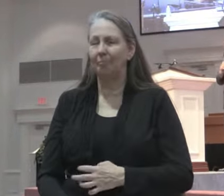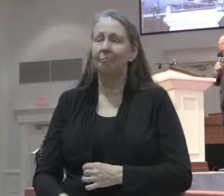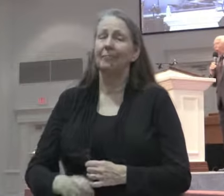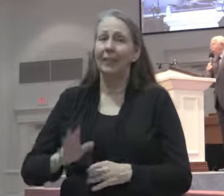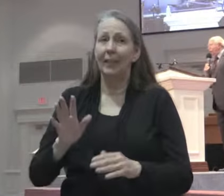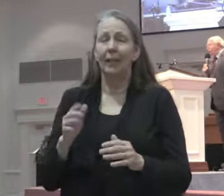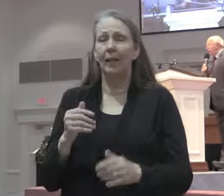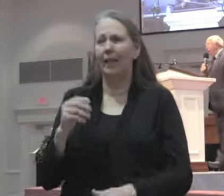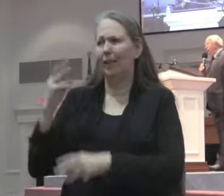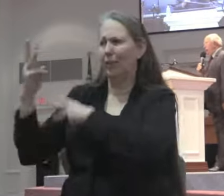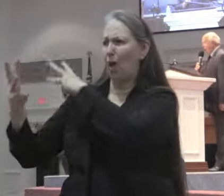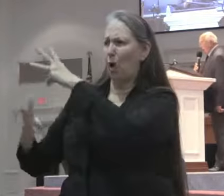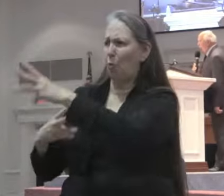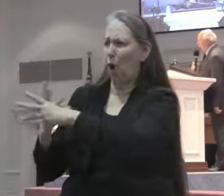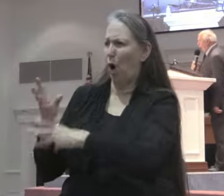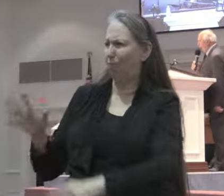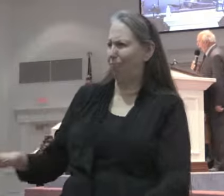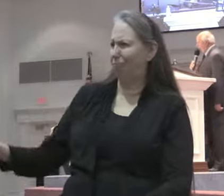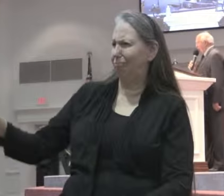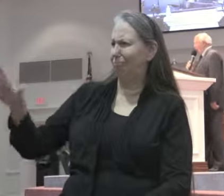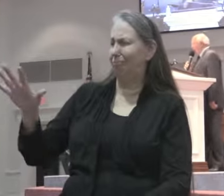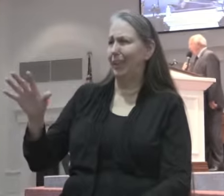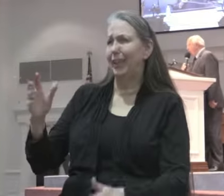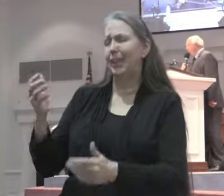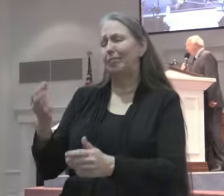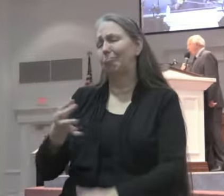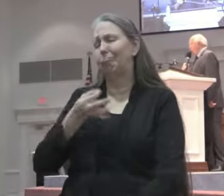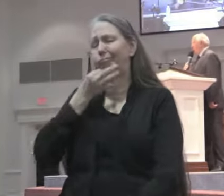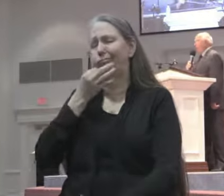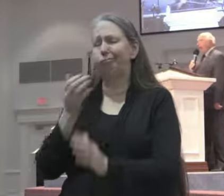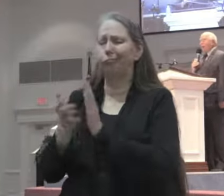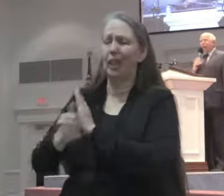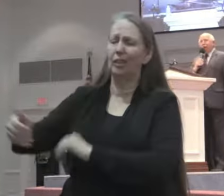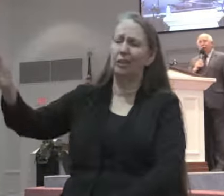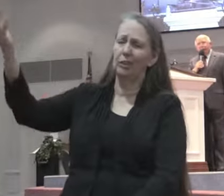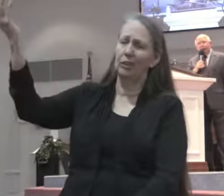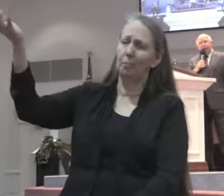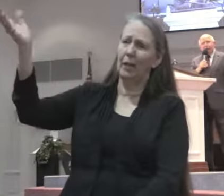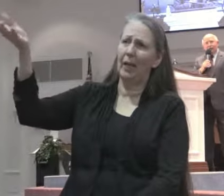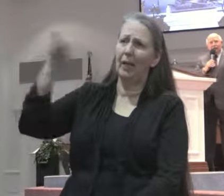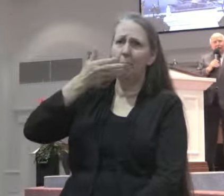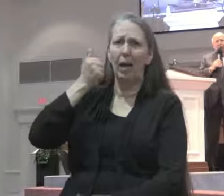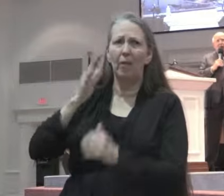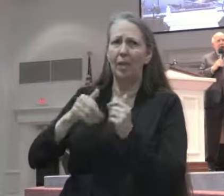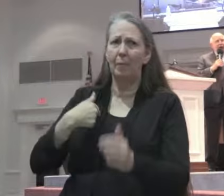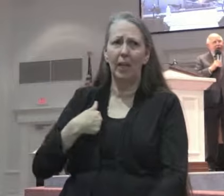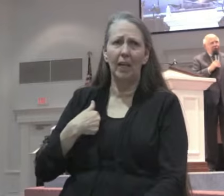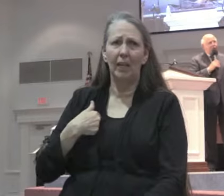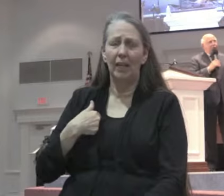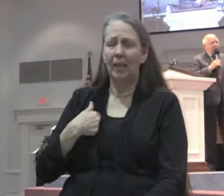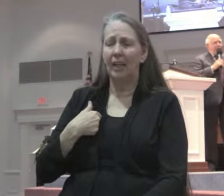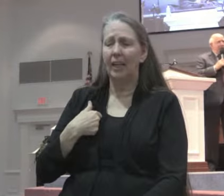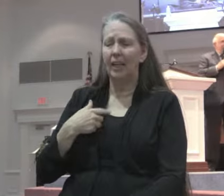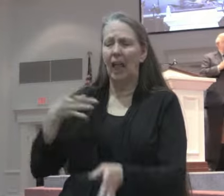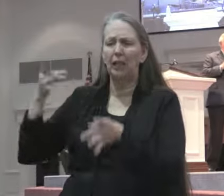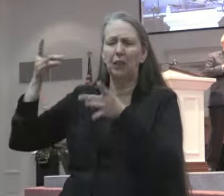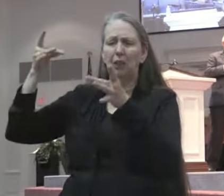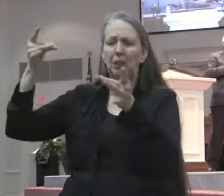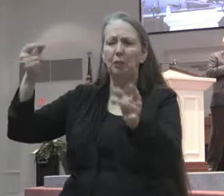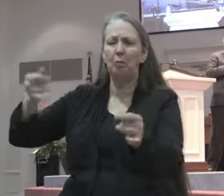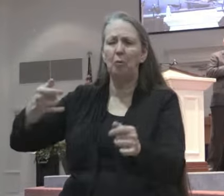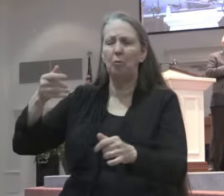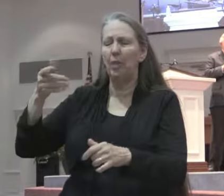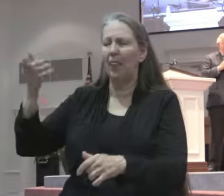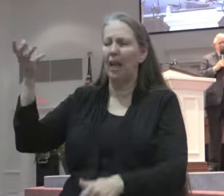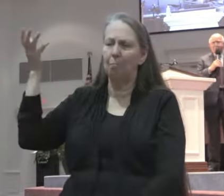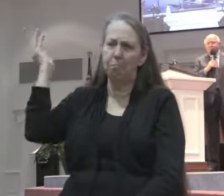We have a world full of orators today that are good. They're better than me. And they're a whole lot smoother than Brother Arnold